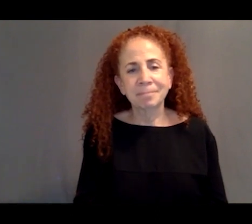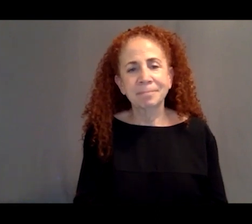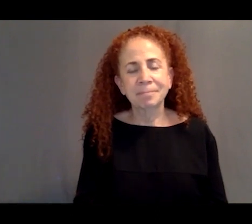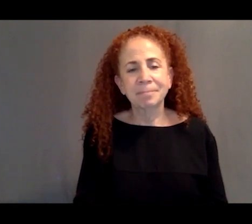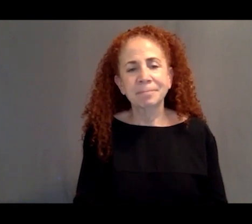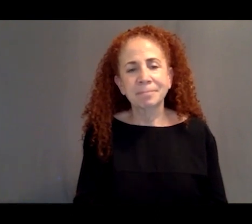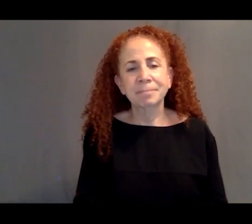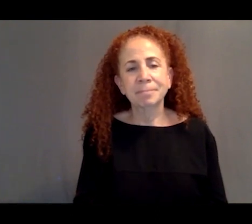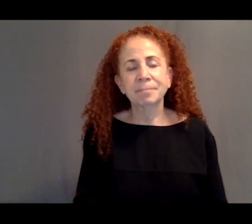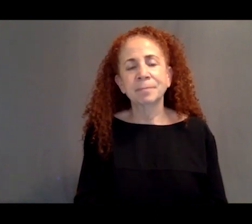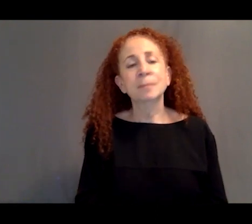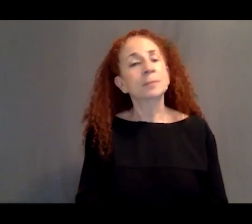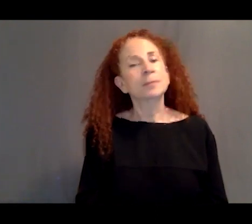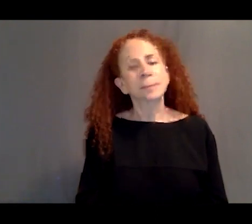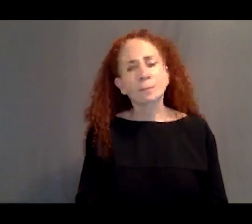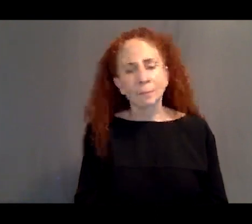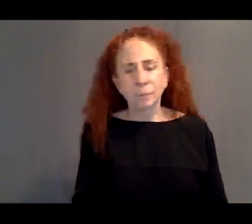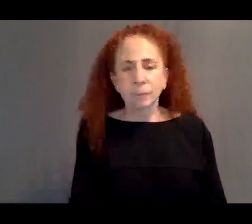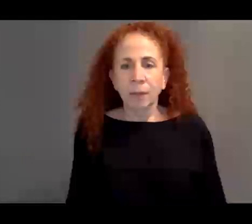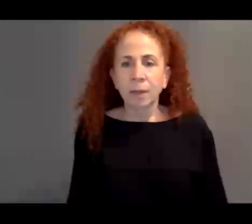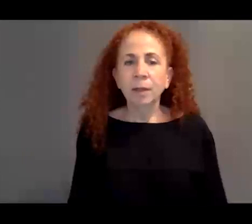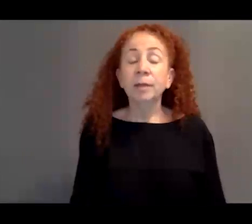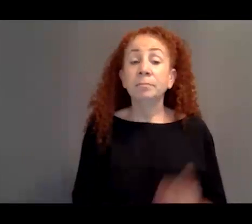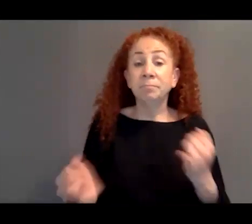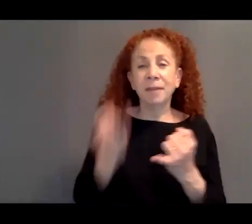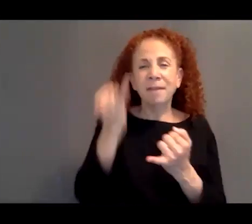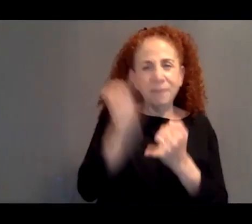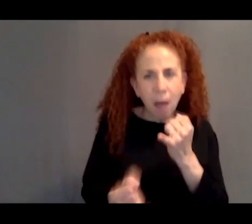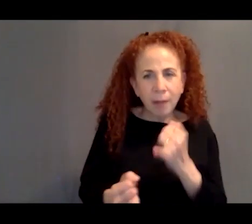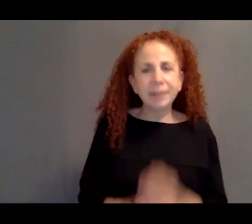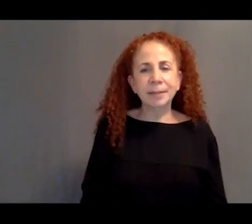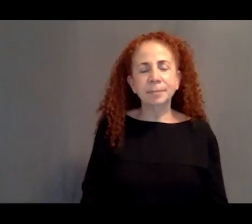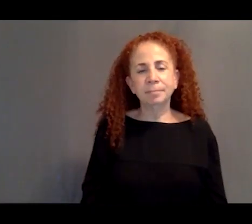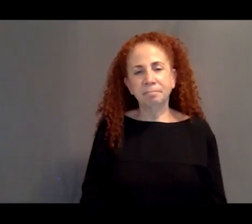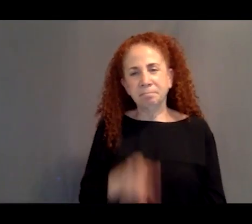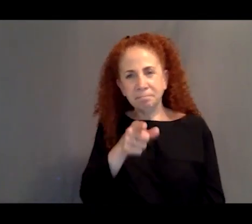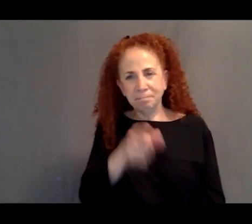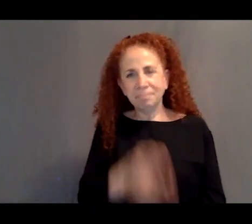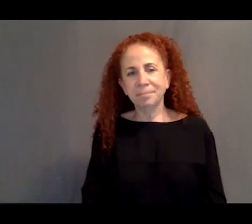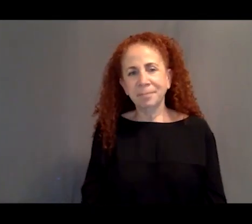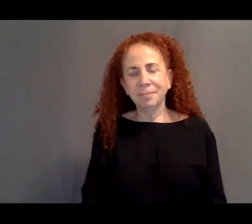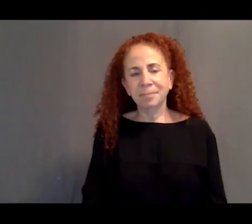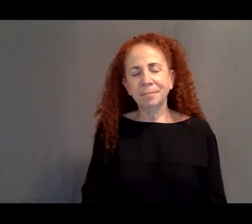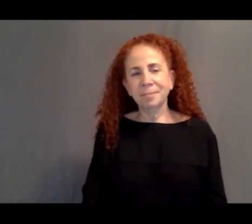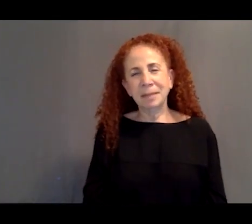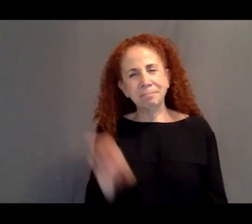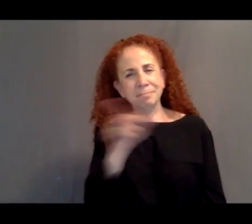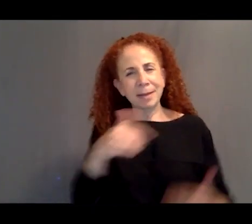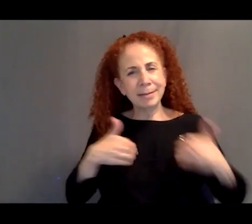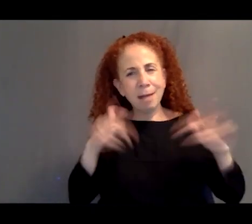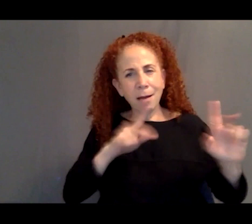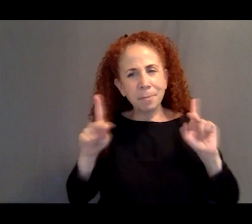So finally, I want to turn to this idea for these young people